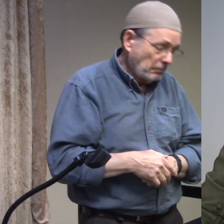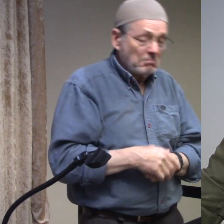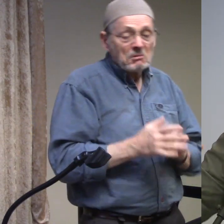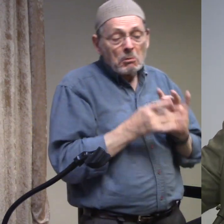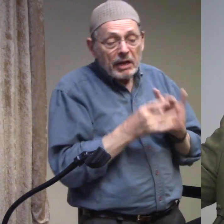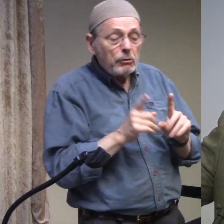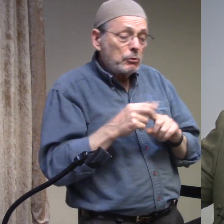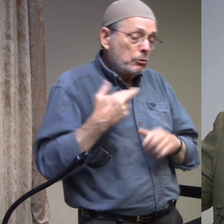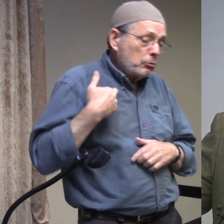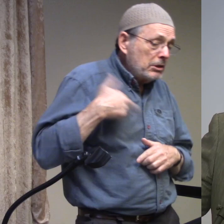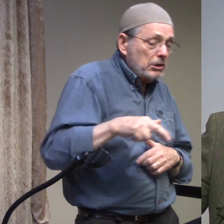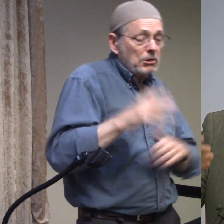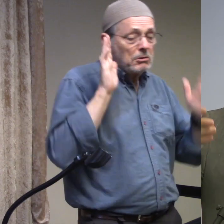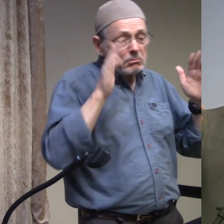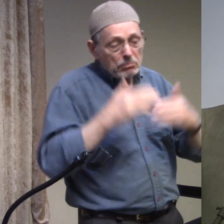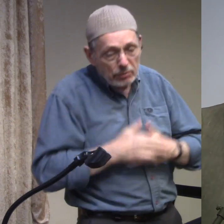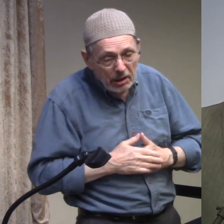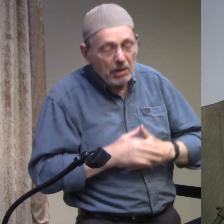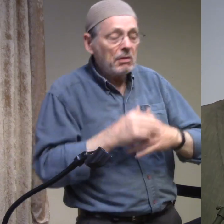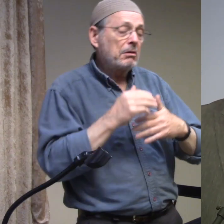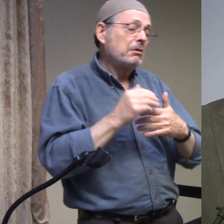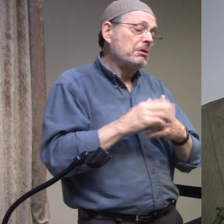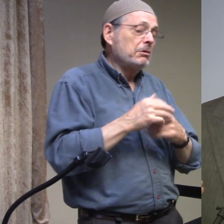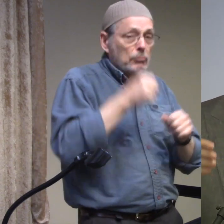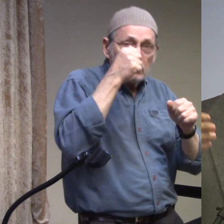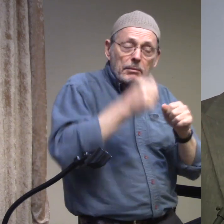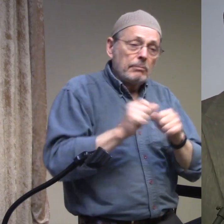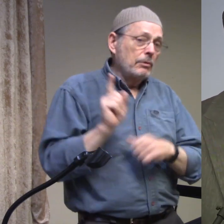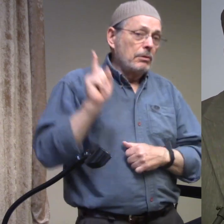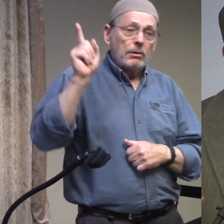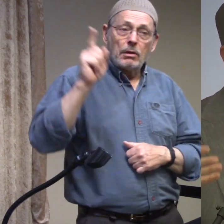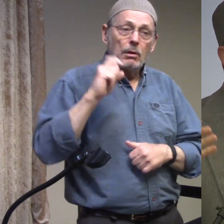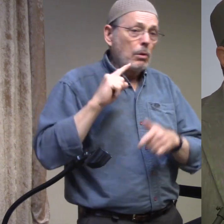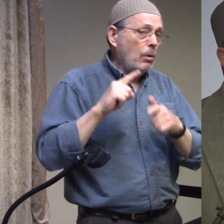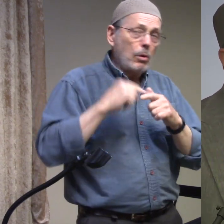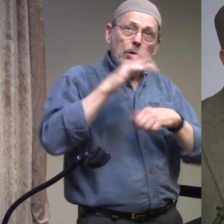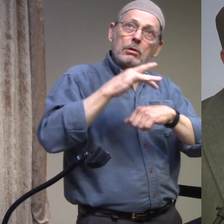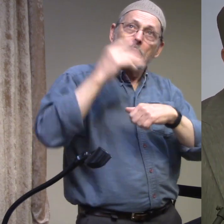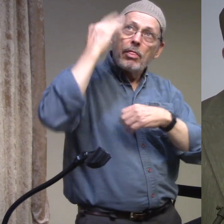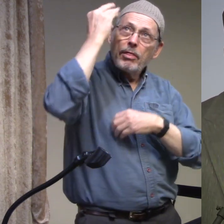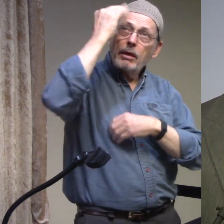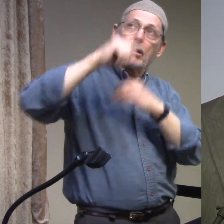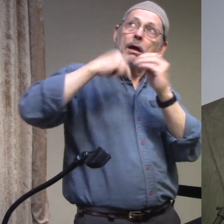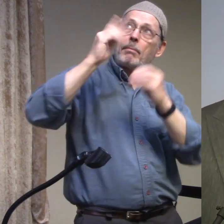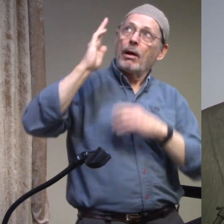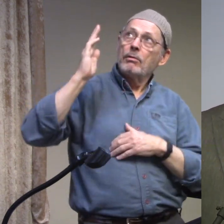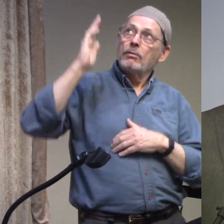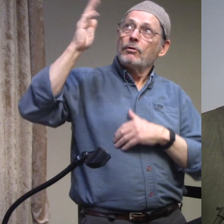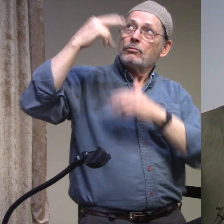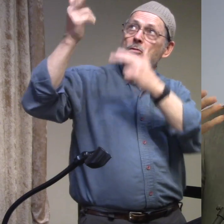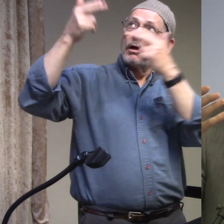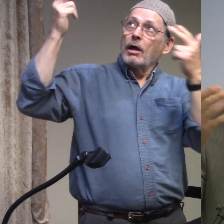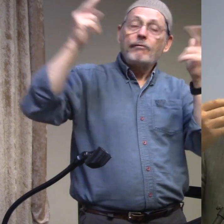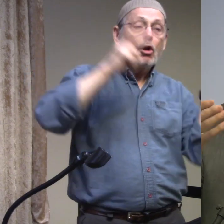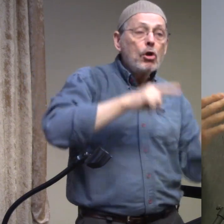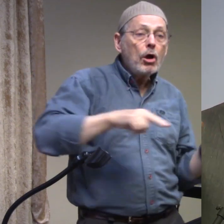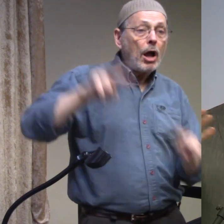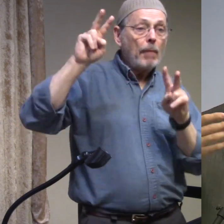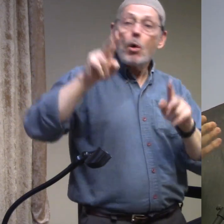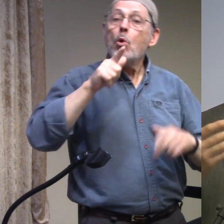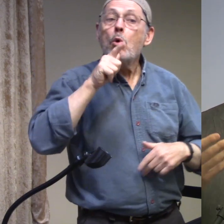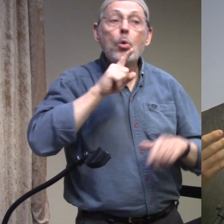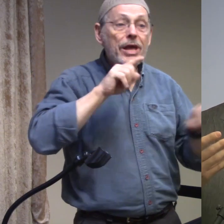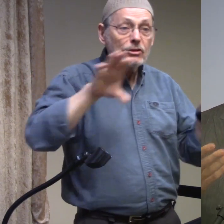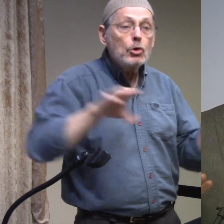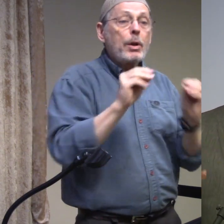religion, and when it comes to prayer, and when it comes to dhikr, and when it comes to akhirah and spirituality, look up at those who are doing more